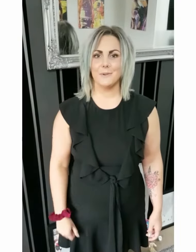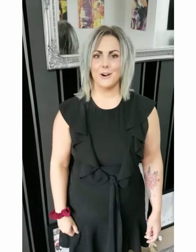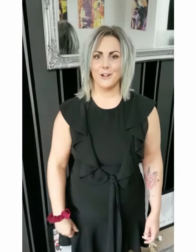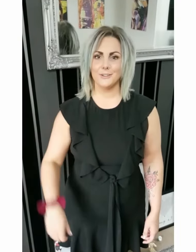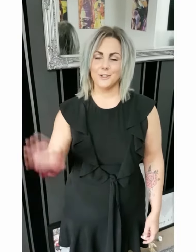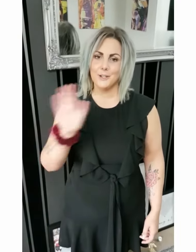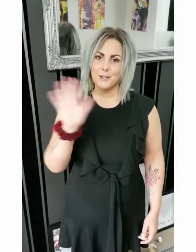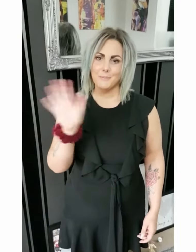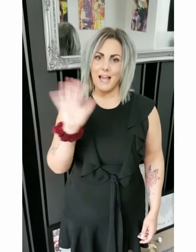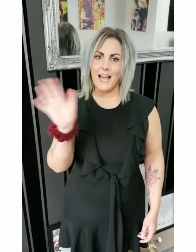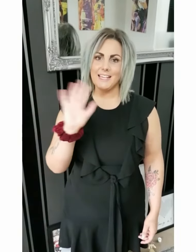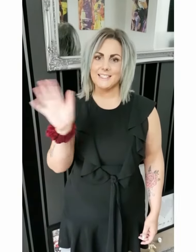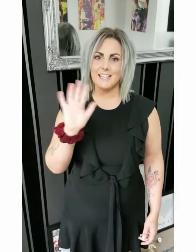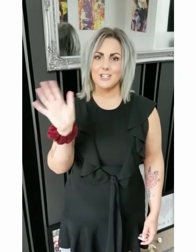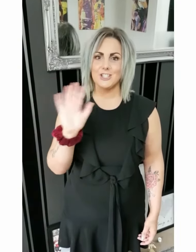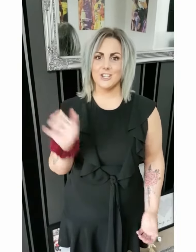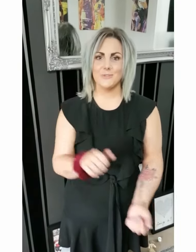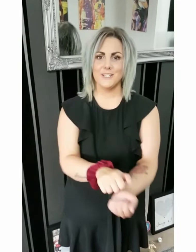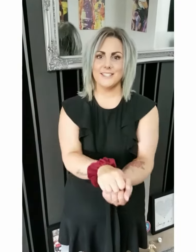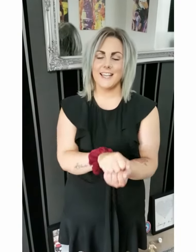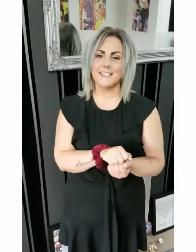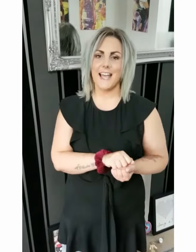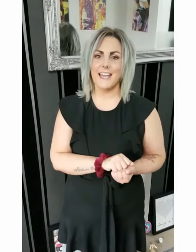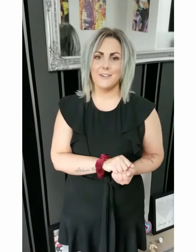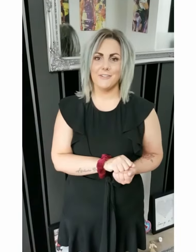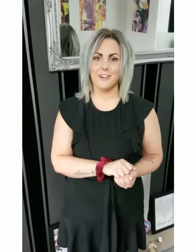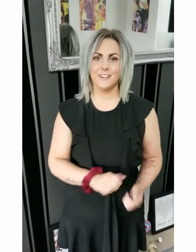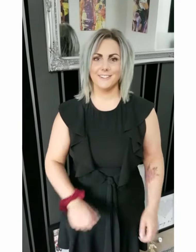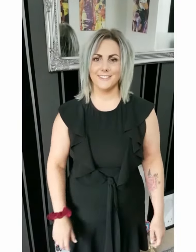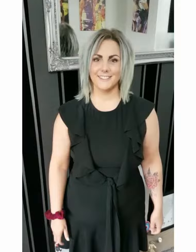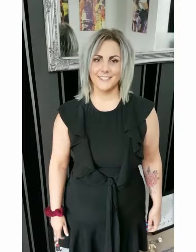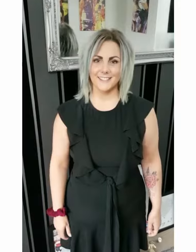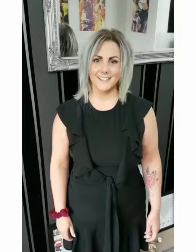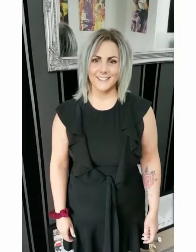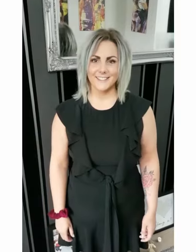all. Bye, see you soon. Stay safe.